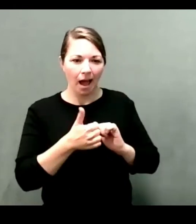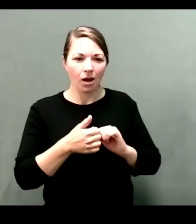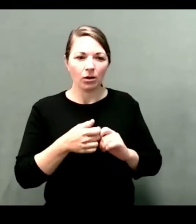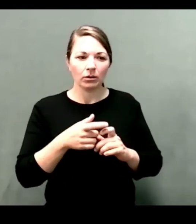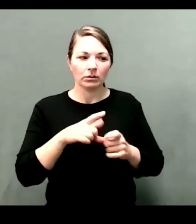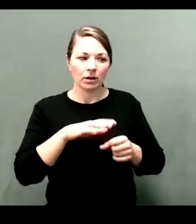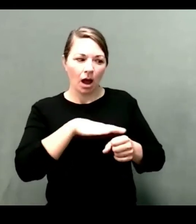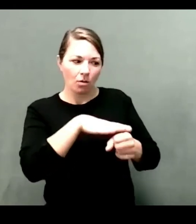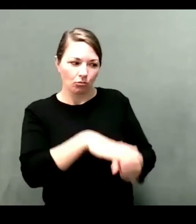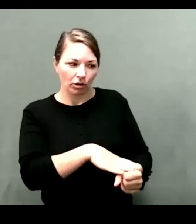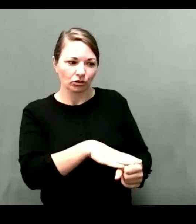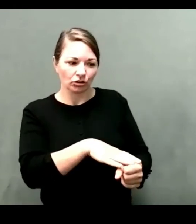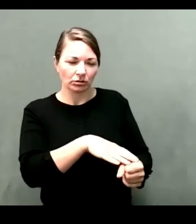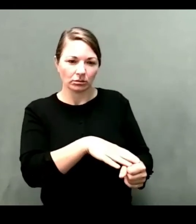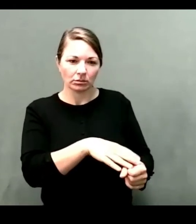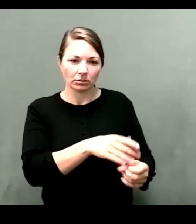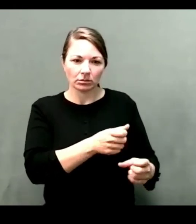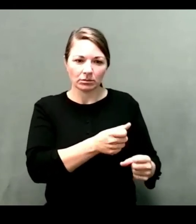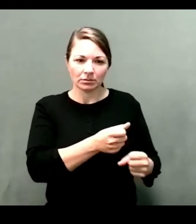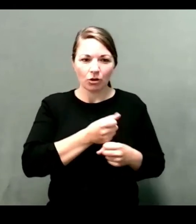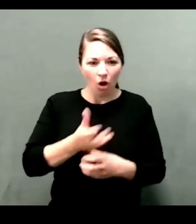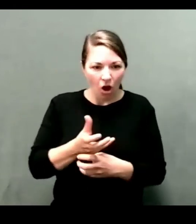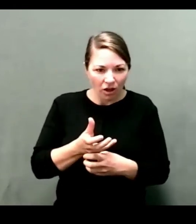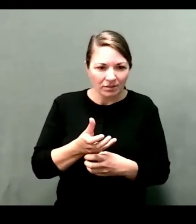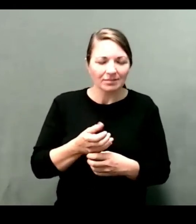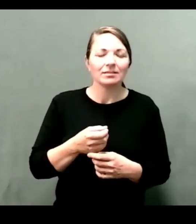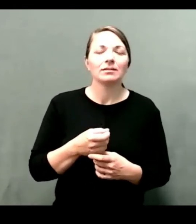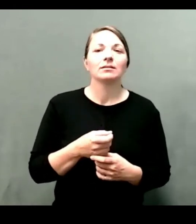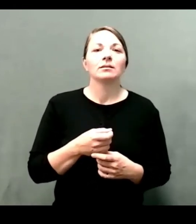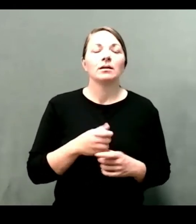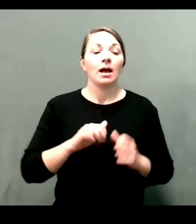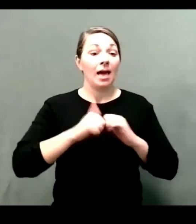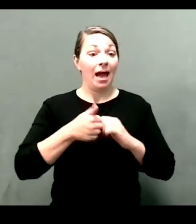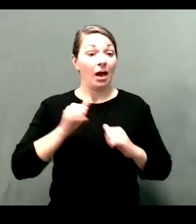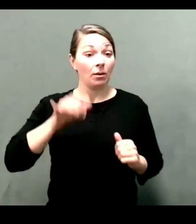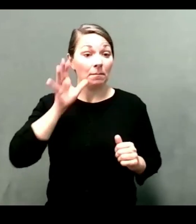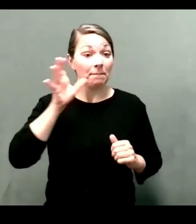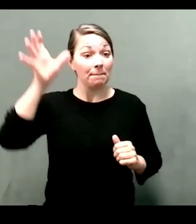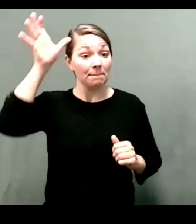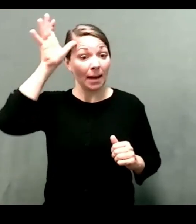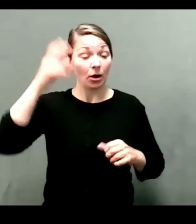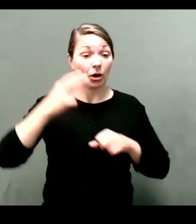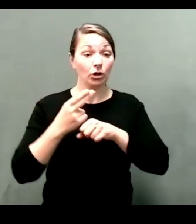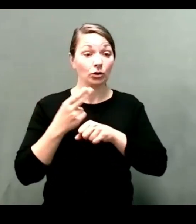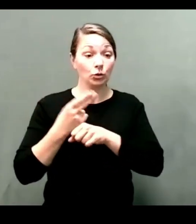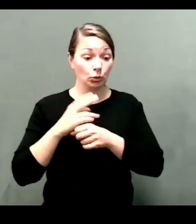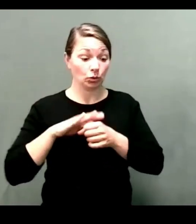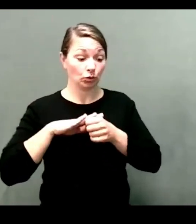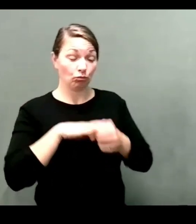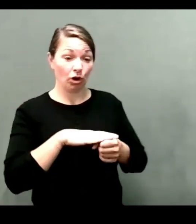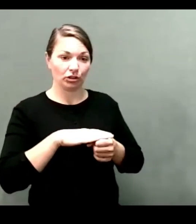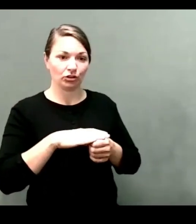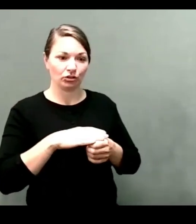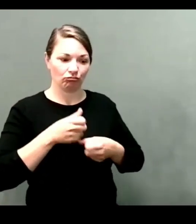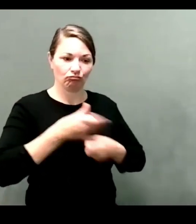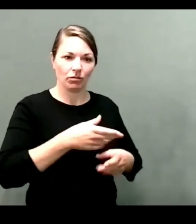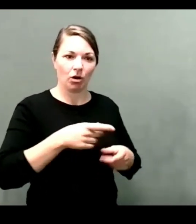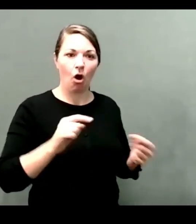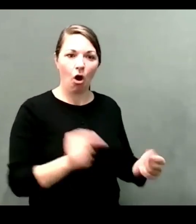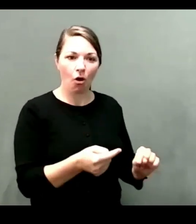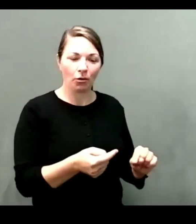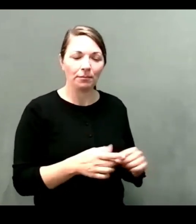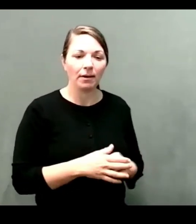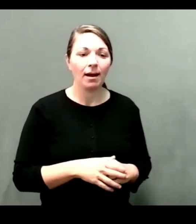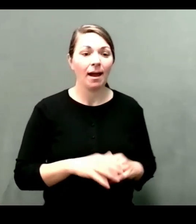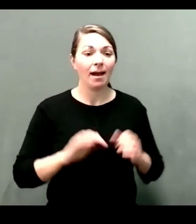root cause? How is the parent utilizing oppression to as a tool to perpetrate harm? And then how was